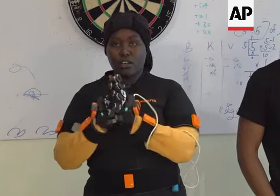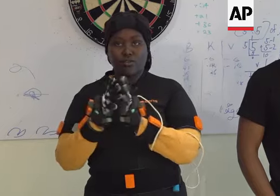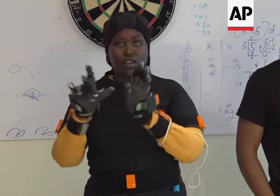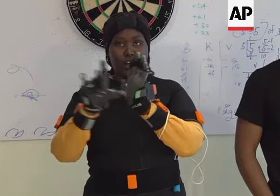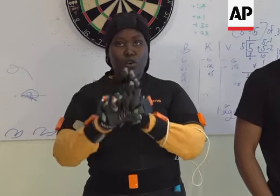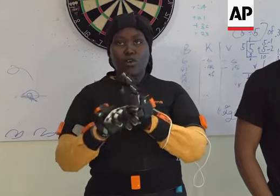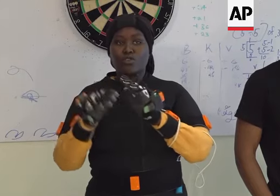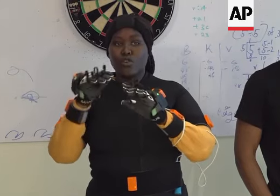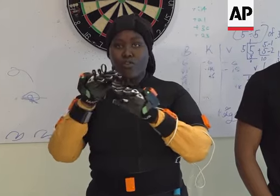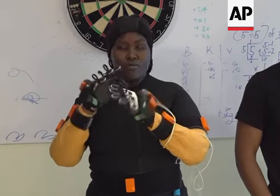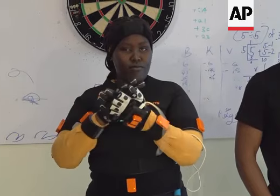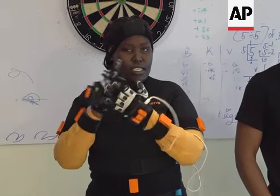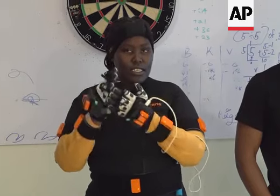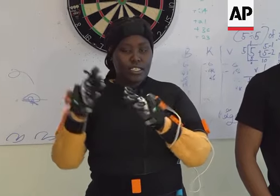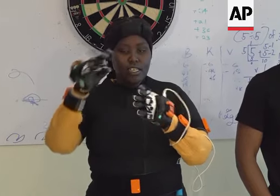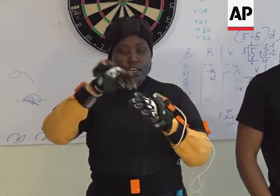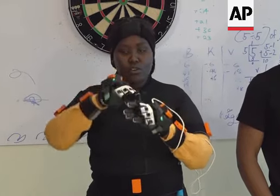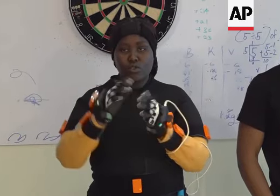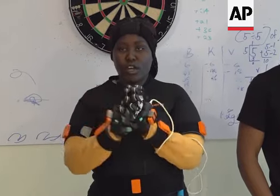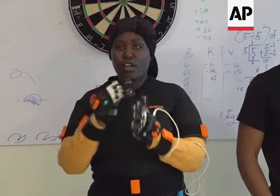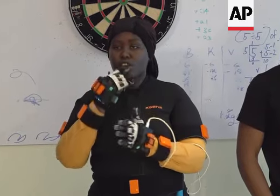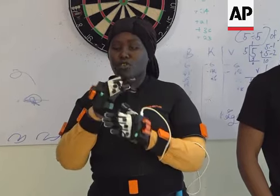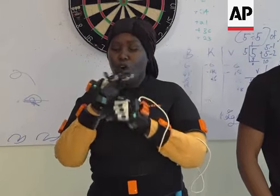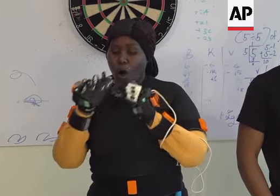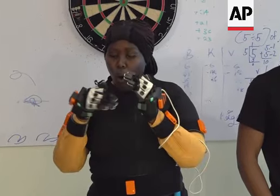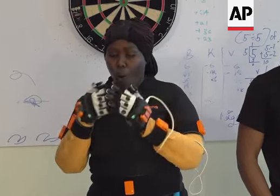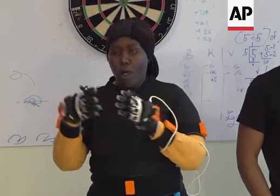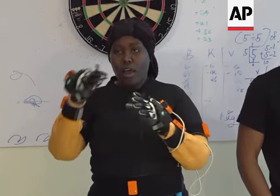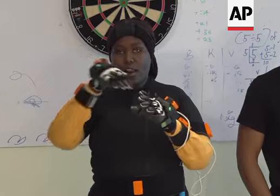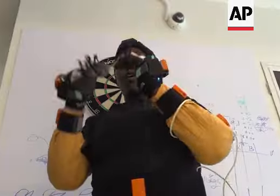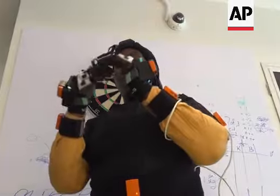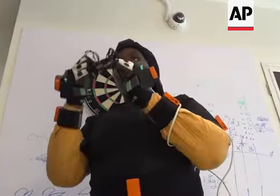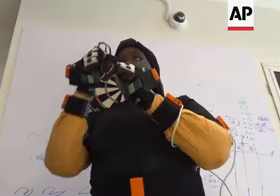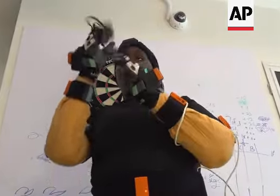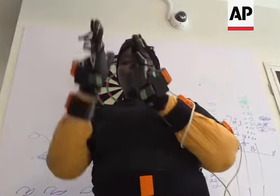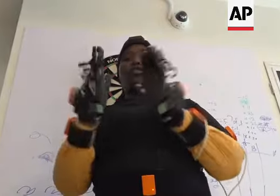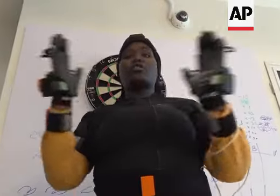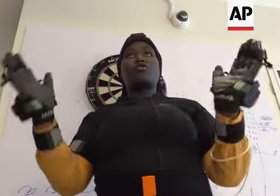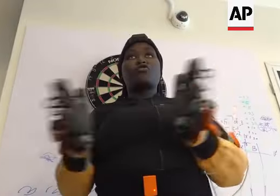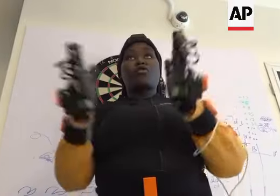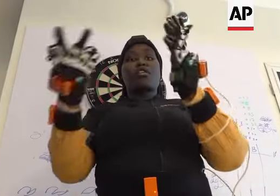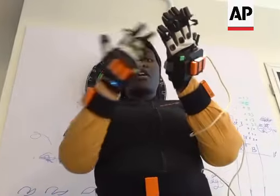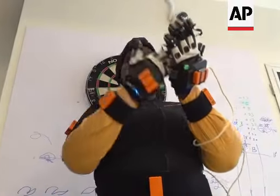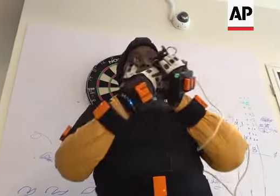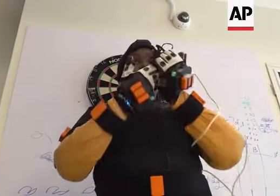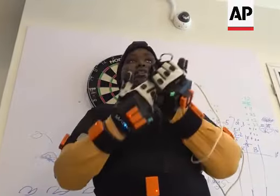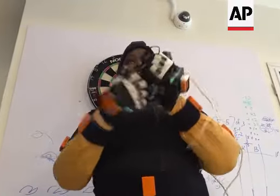facilitate inclusion and ensure that no one is left behind. Intergovernmental to encourage partnerships and enact legislation